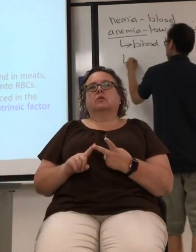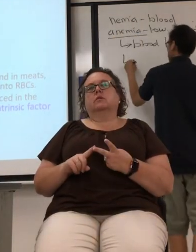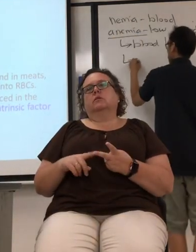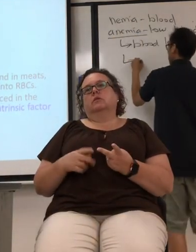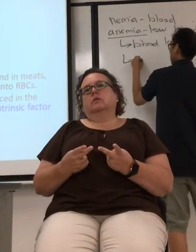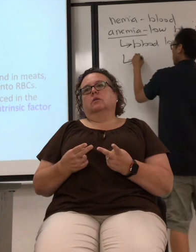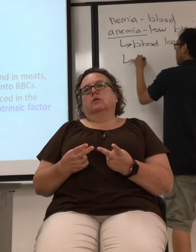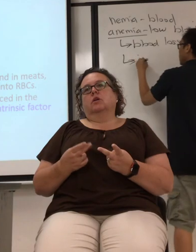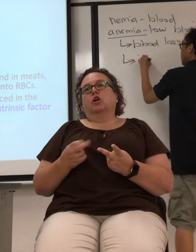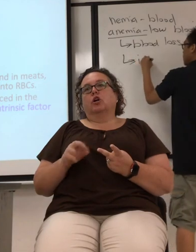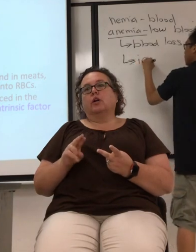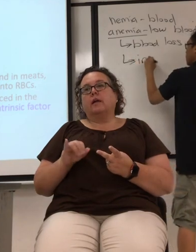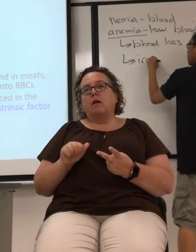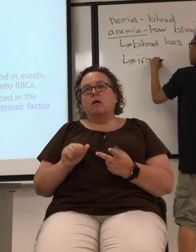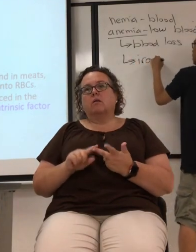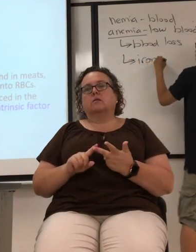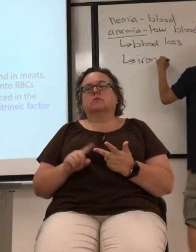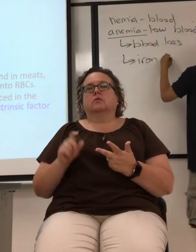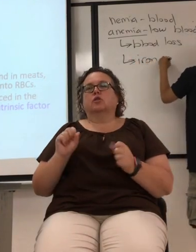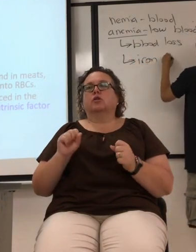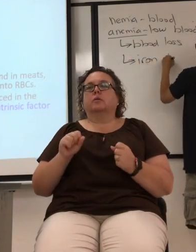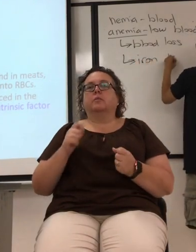Iron deficiency.